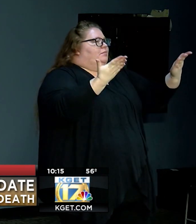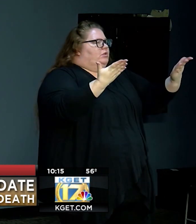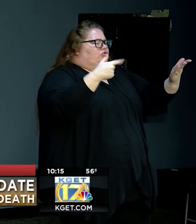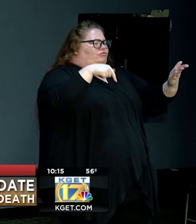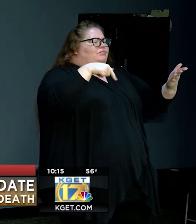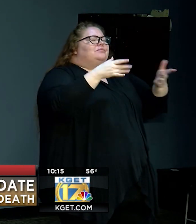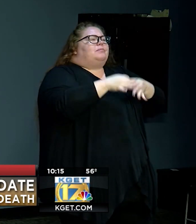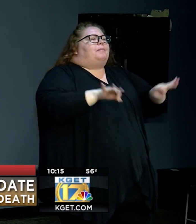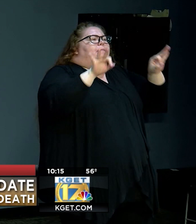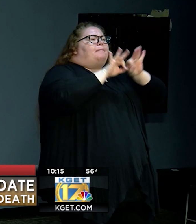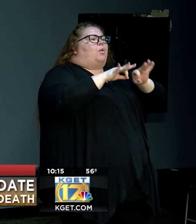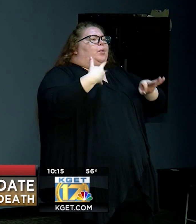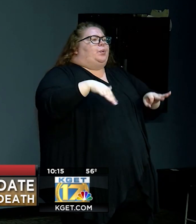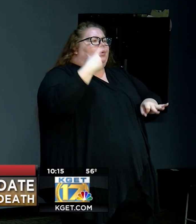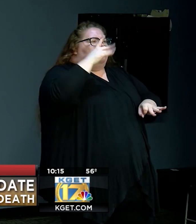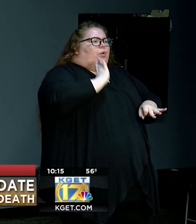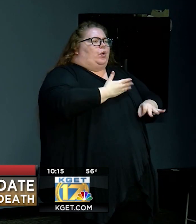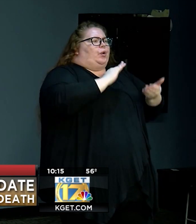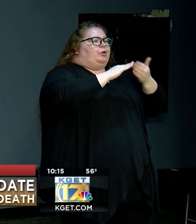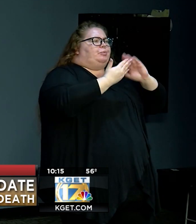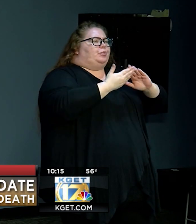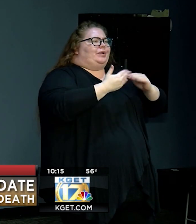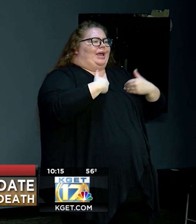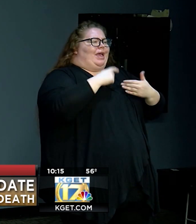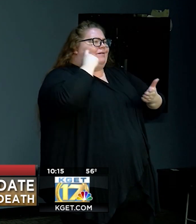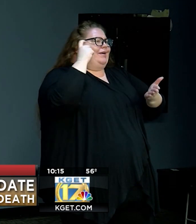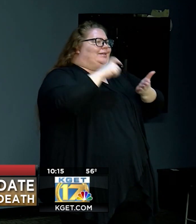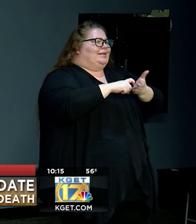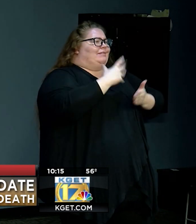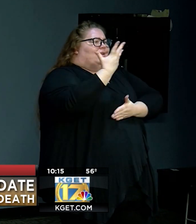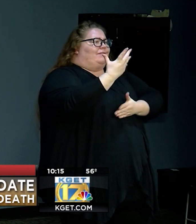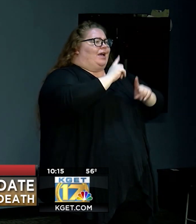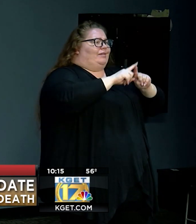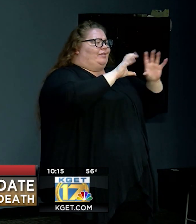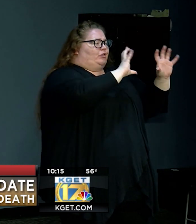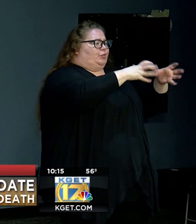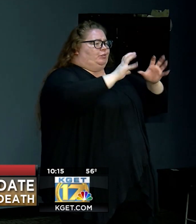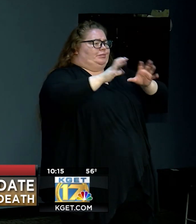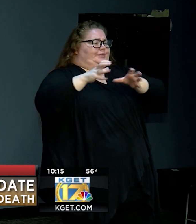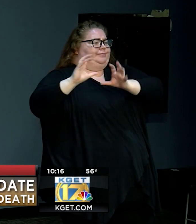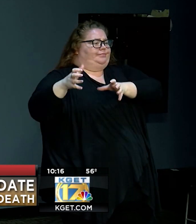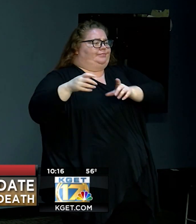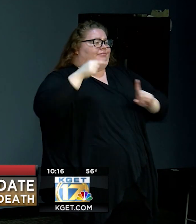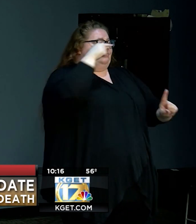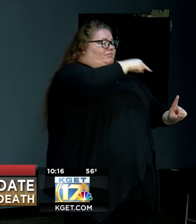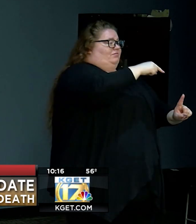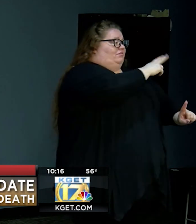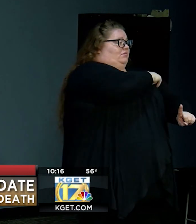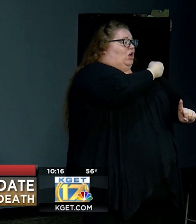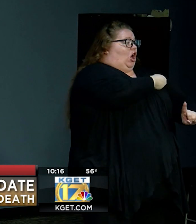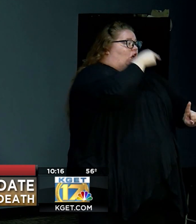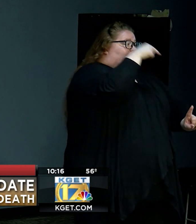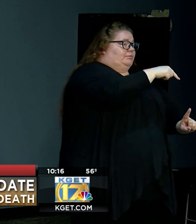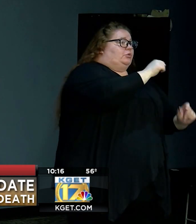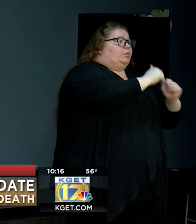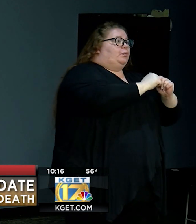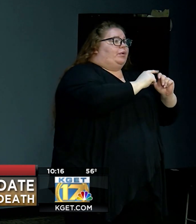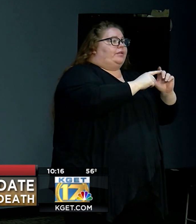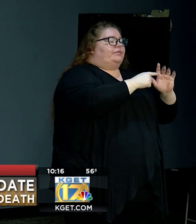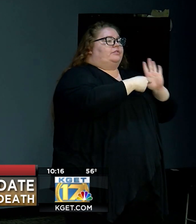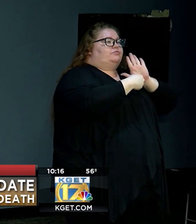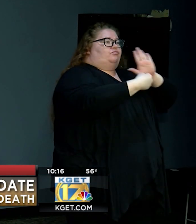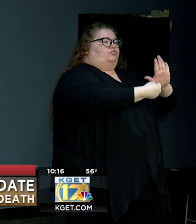community. They've identified 5 groups that should be tested. Those that are hospitalized with symptoms